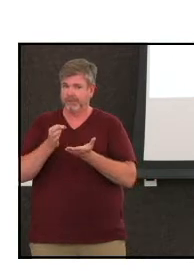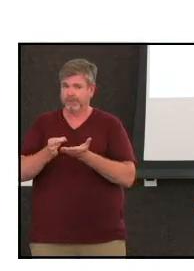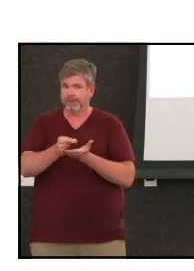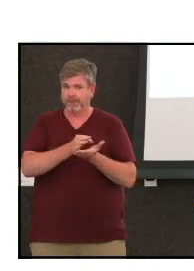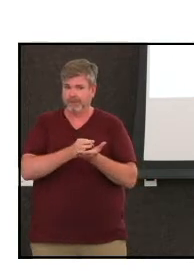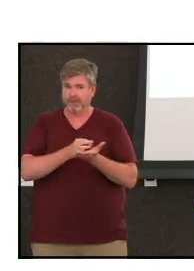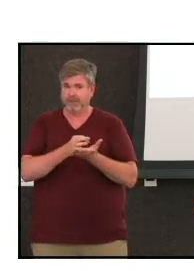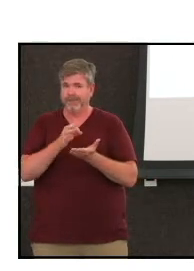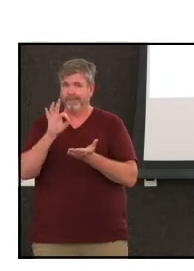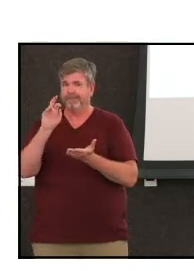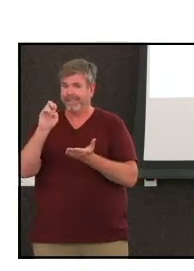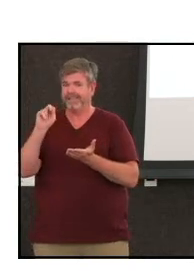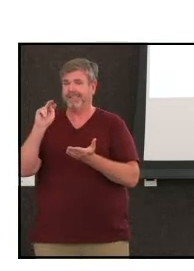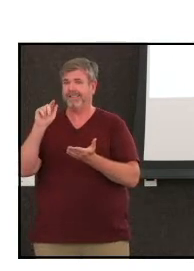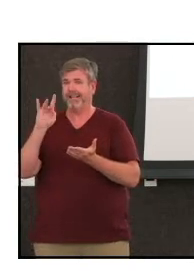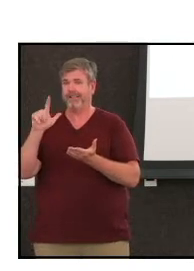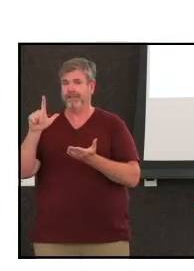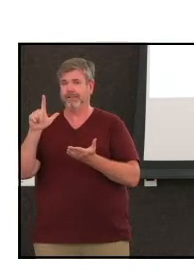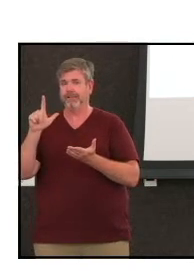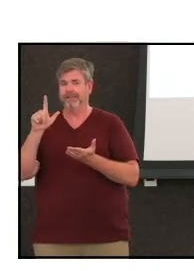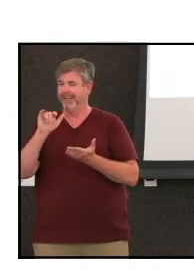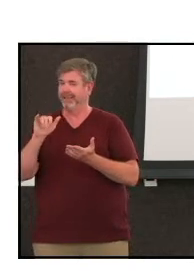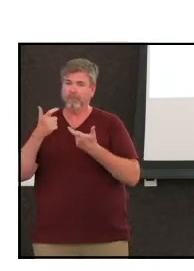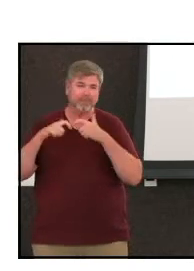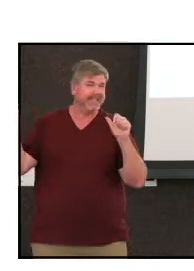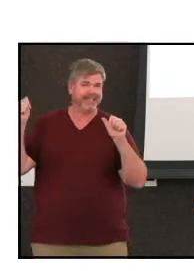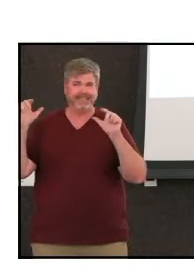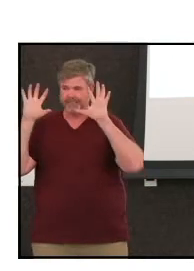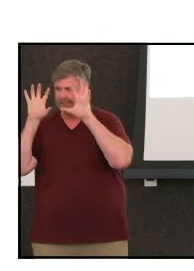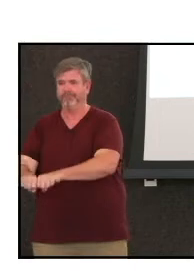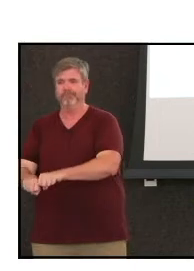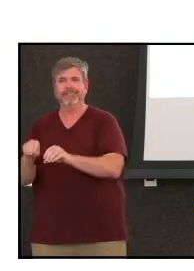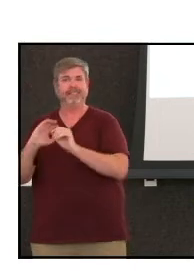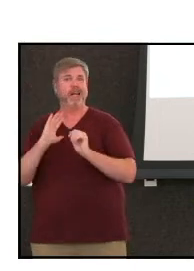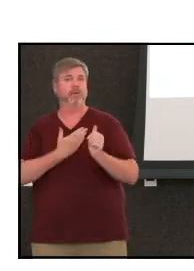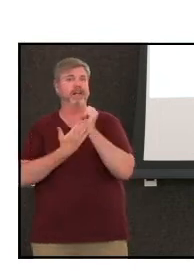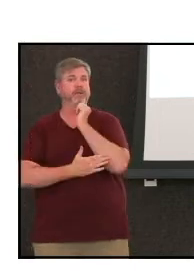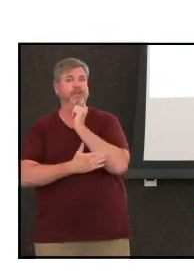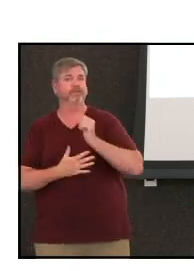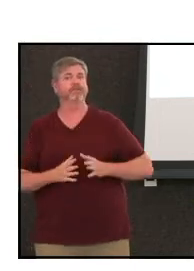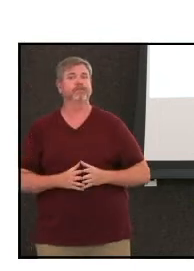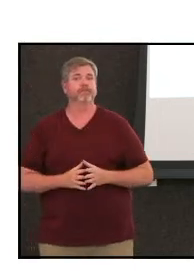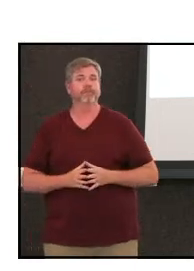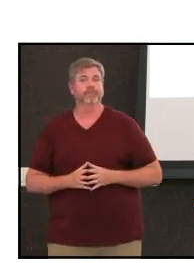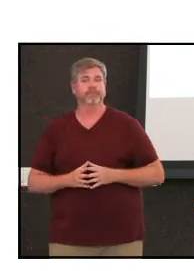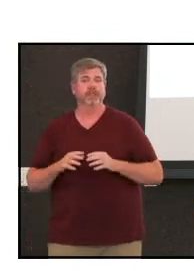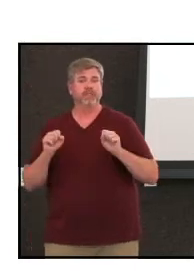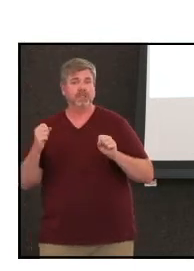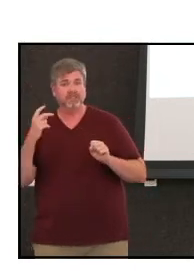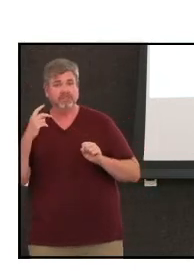county. And if we consider each one a potentially fatal dose, that's potentially saving, approximately 11,000